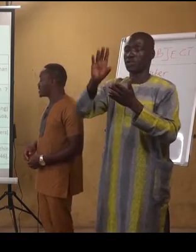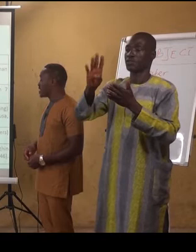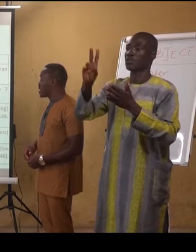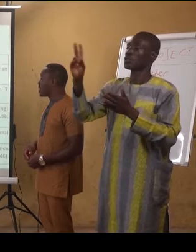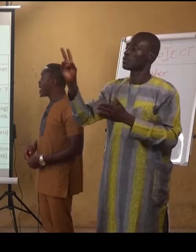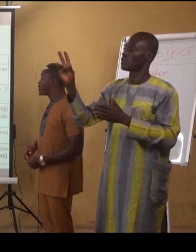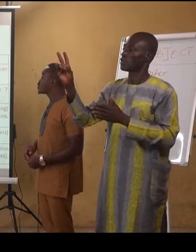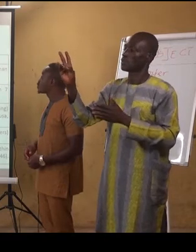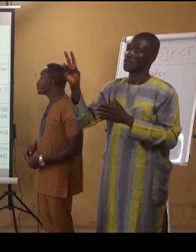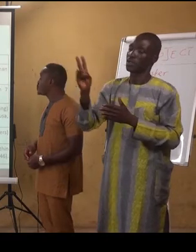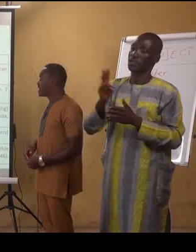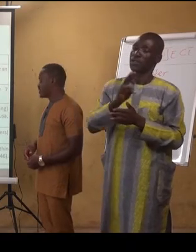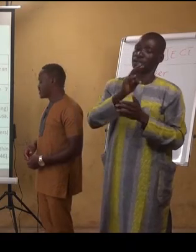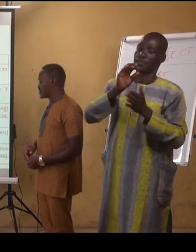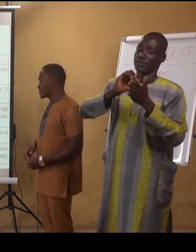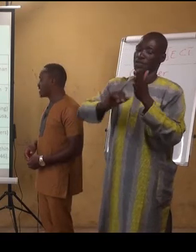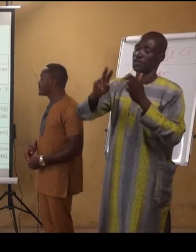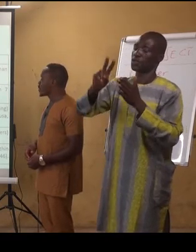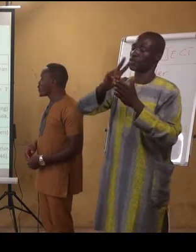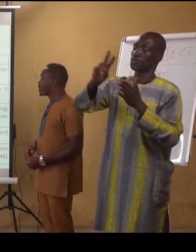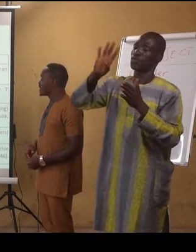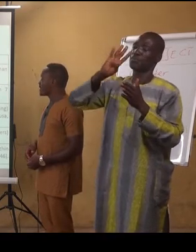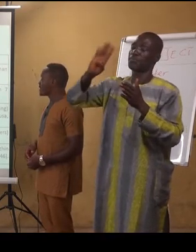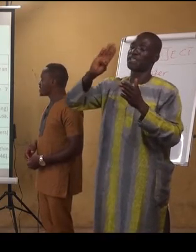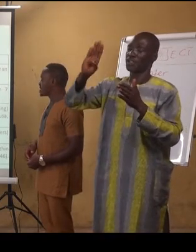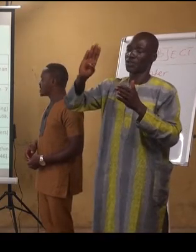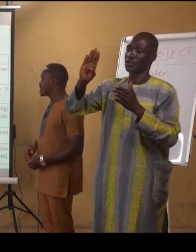2,147 minus 2 billion,